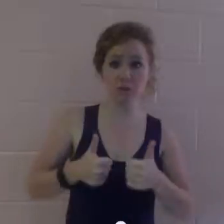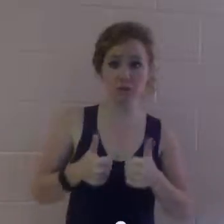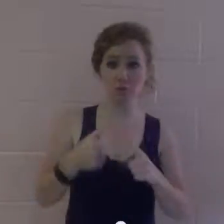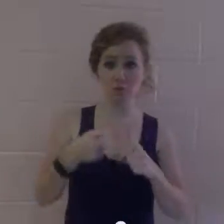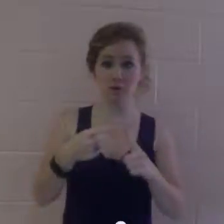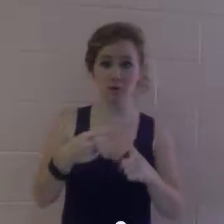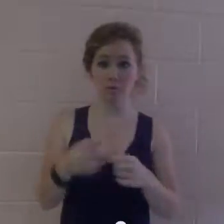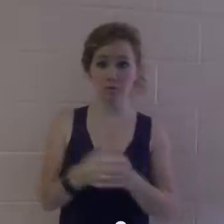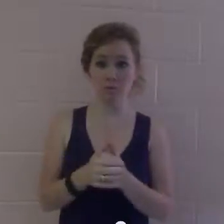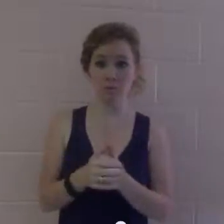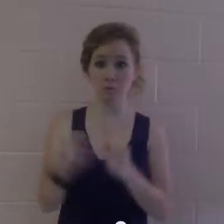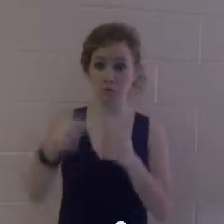how to survive